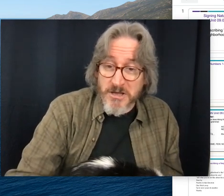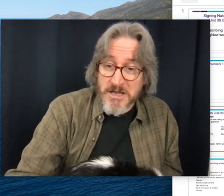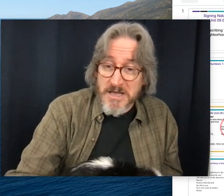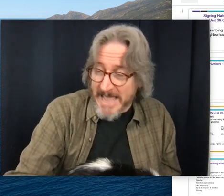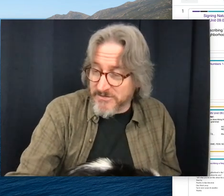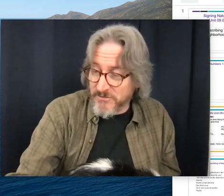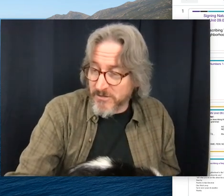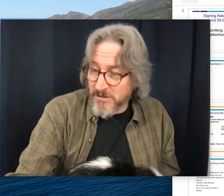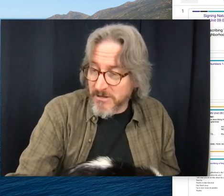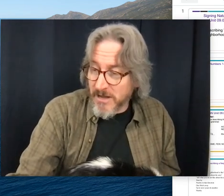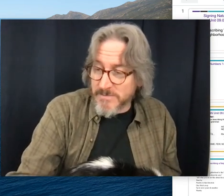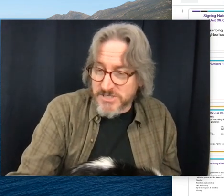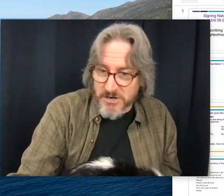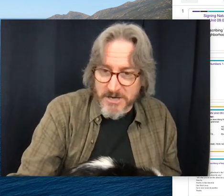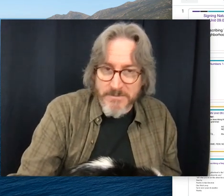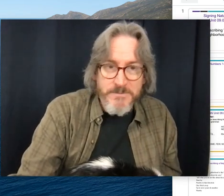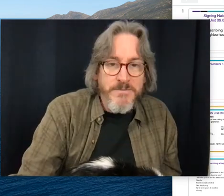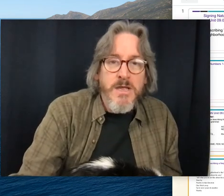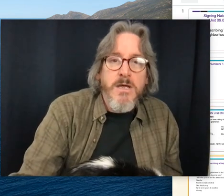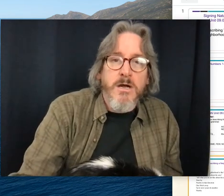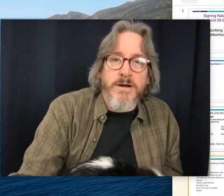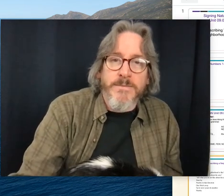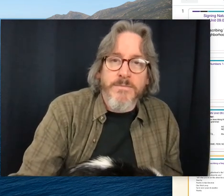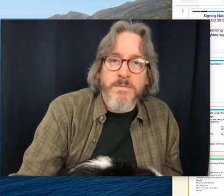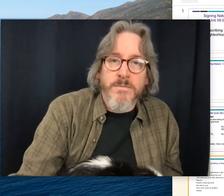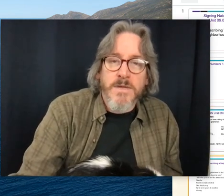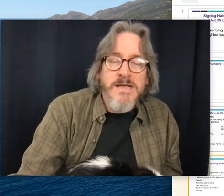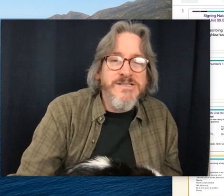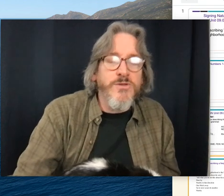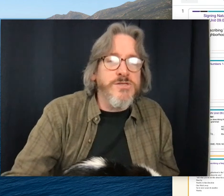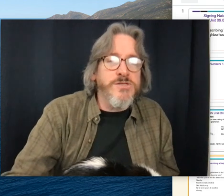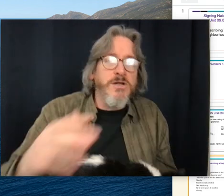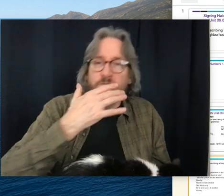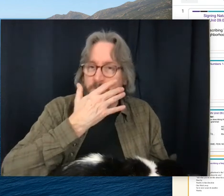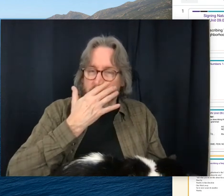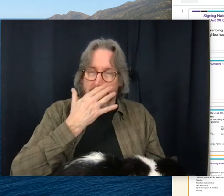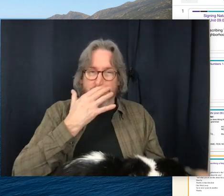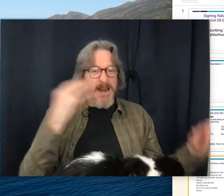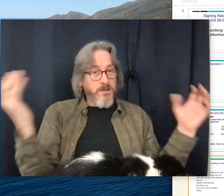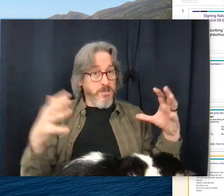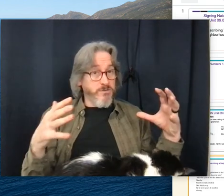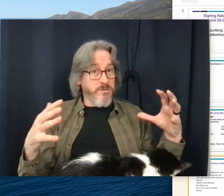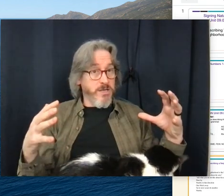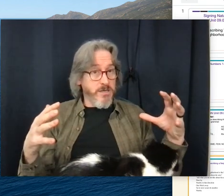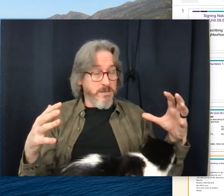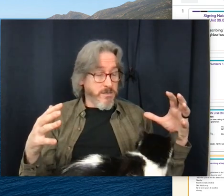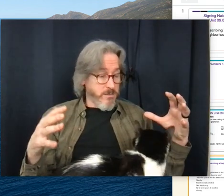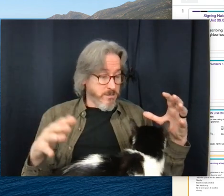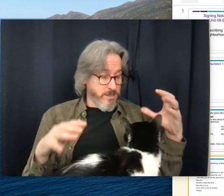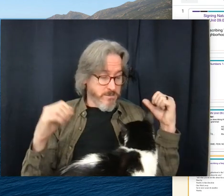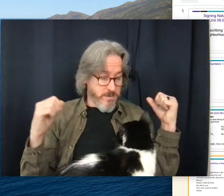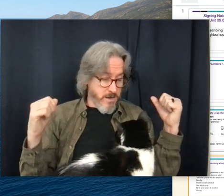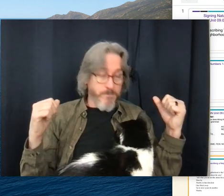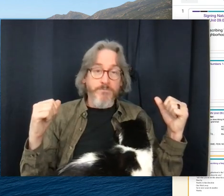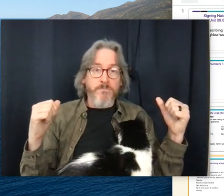good, Kit. I'm sorry. All right. So there's a few vocab, and I'll include the